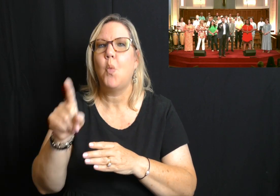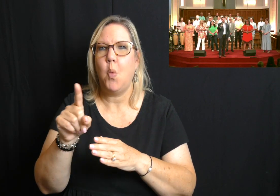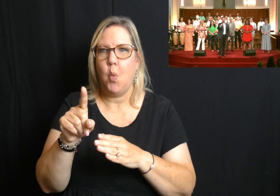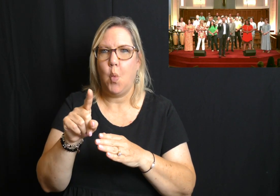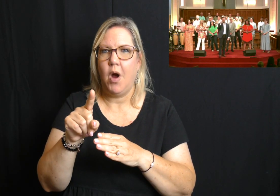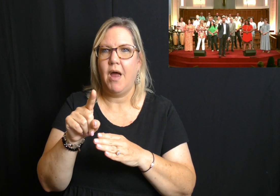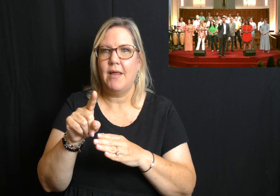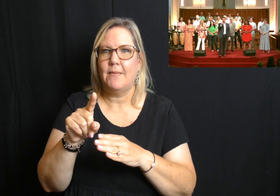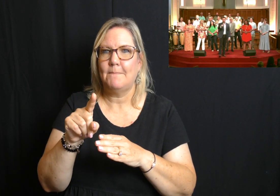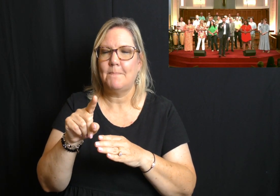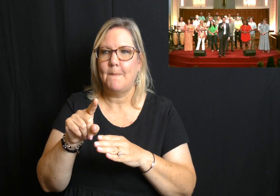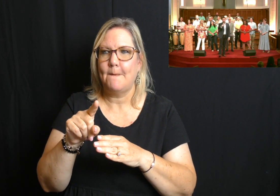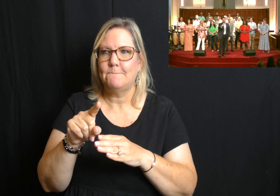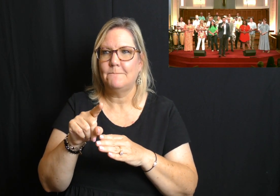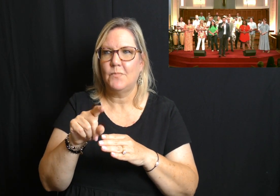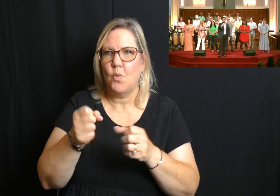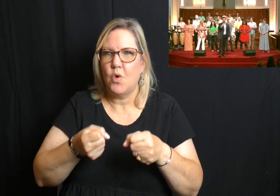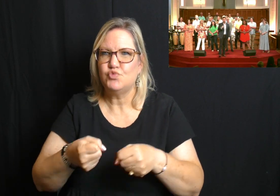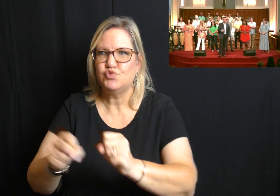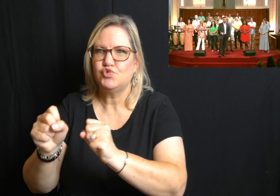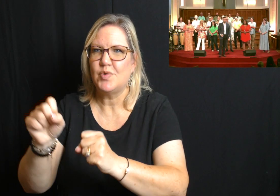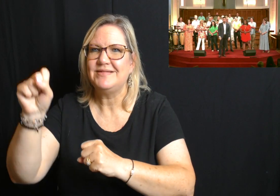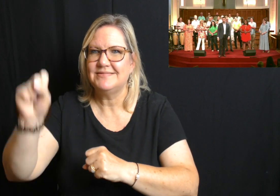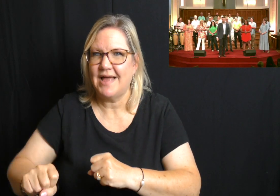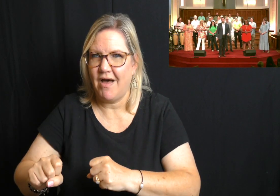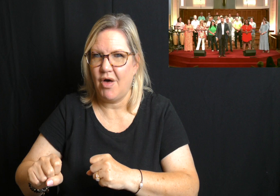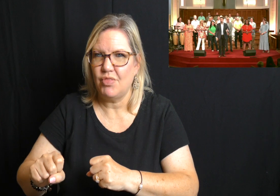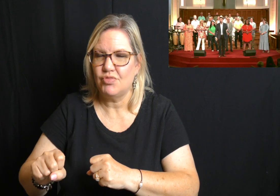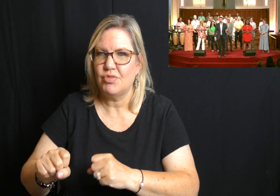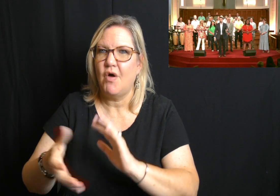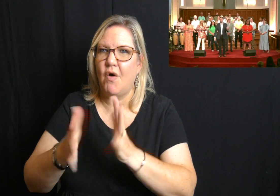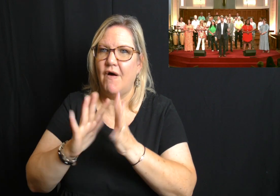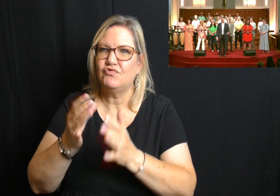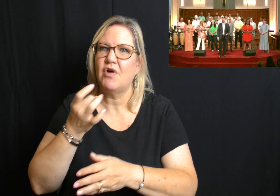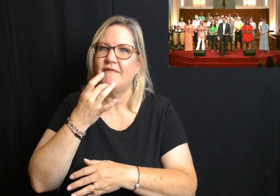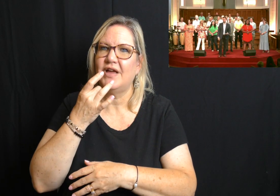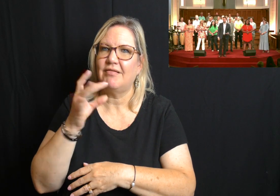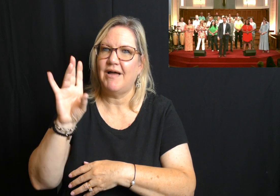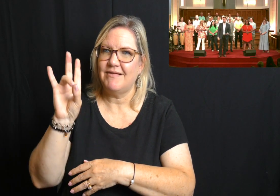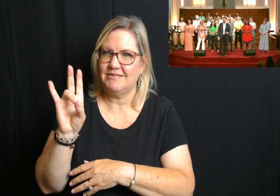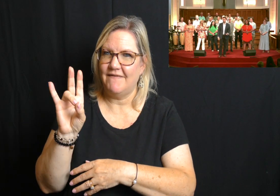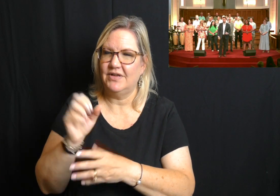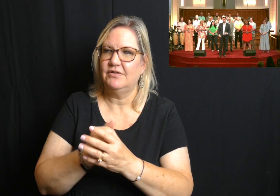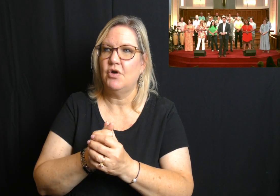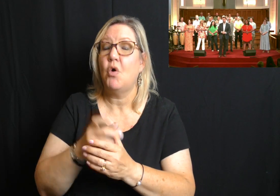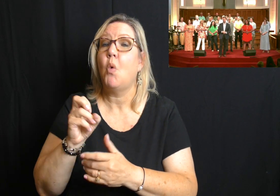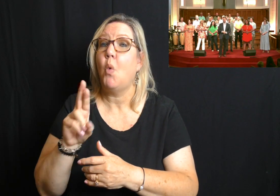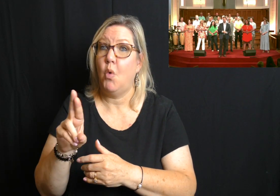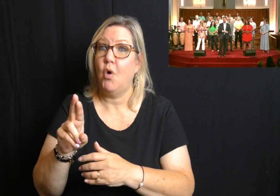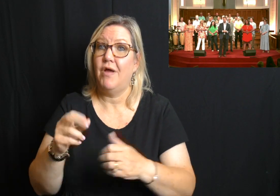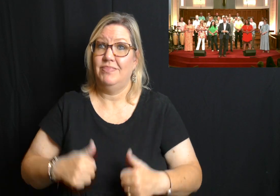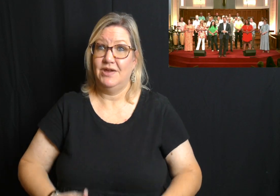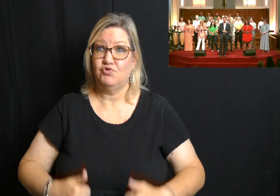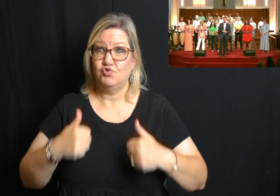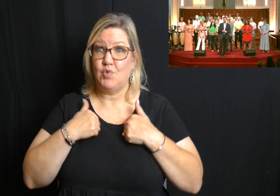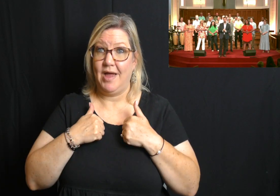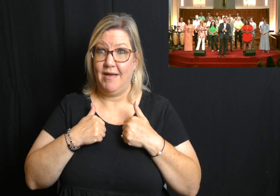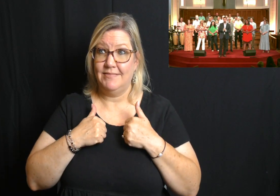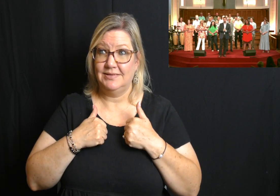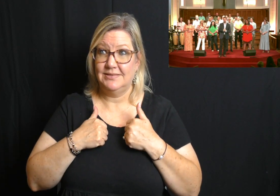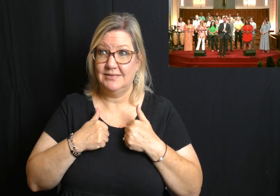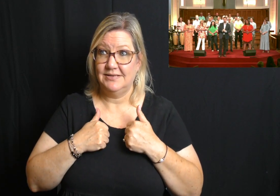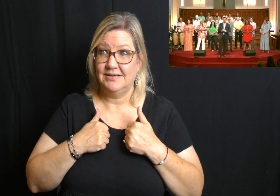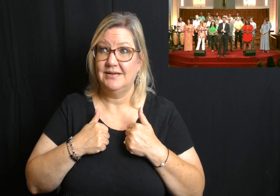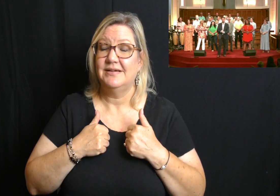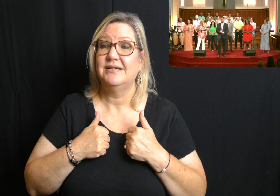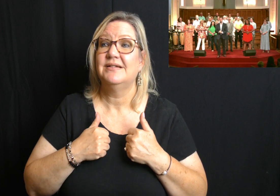One block south of traffic light 7. Or you can type on your GPS the address for the church, and it'll bring you here a lot better